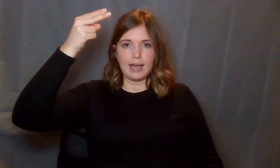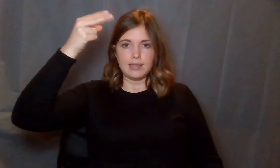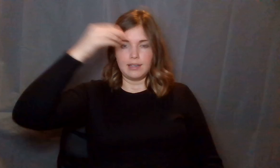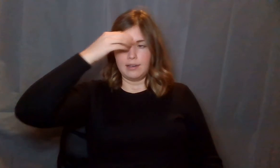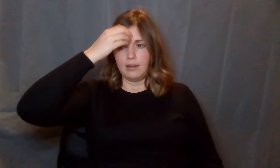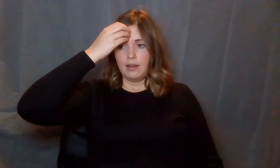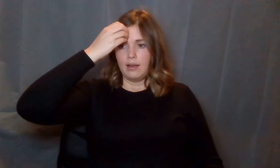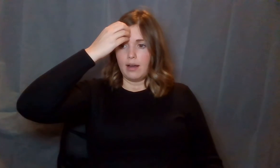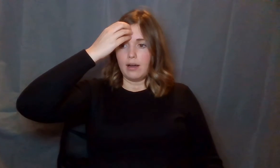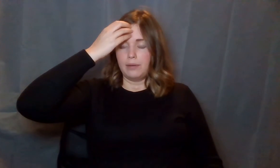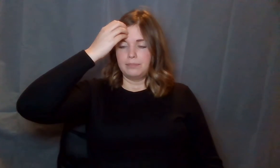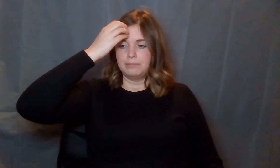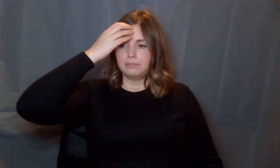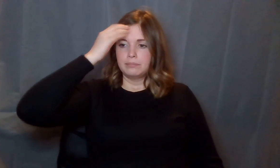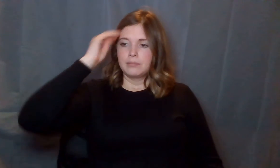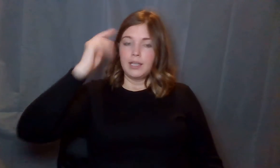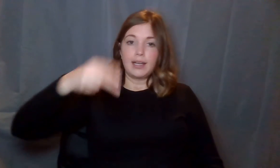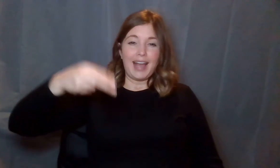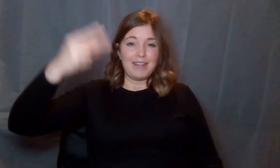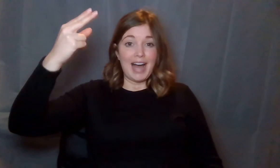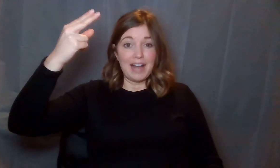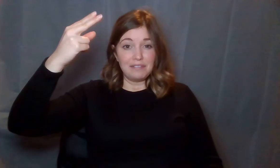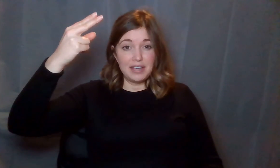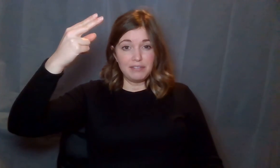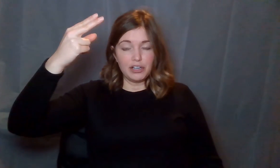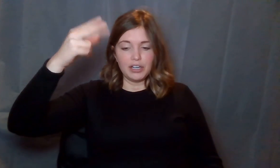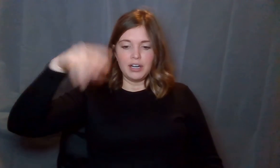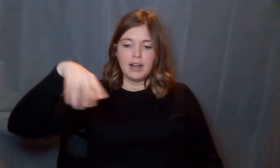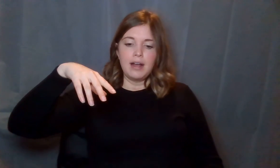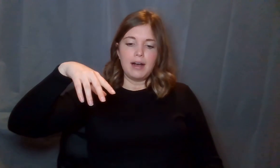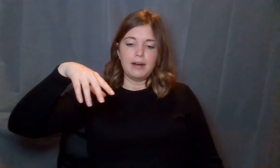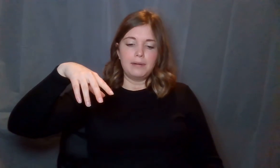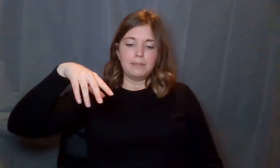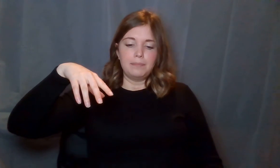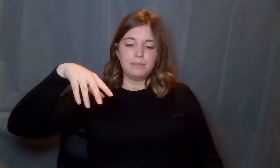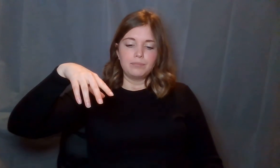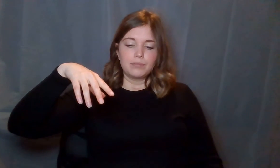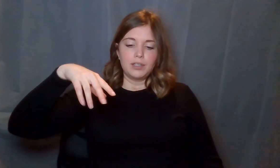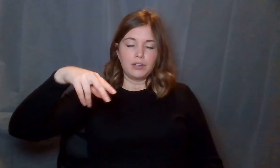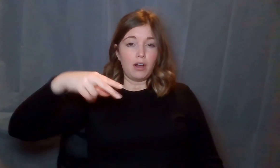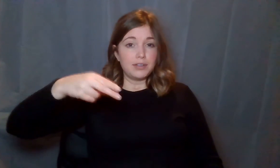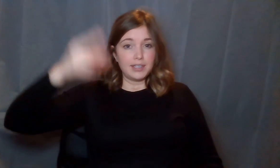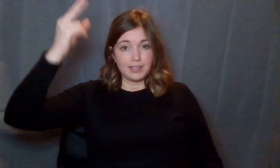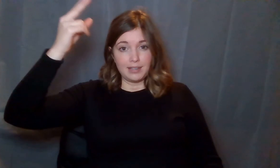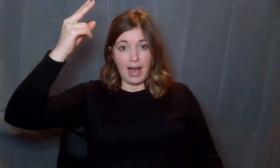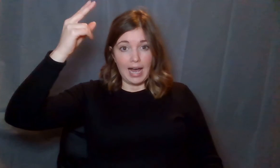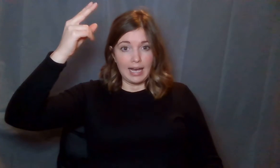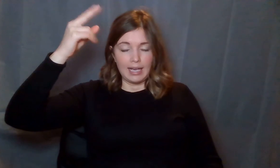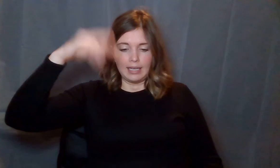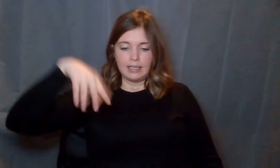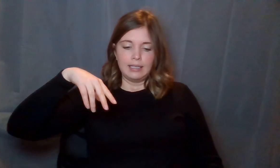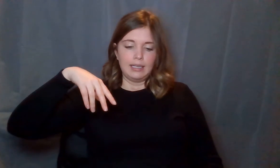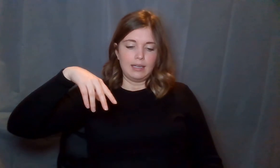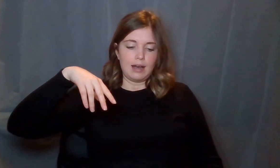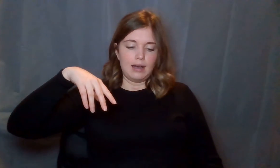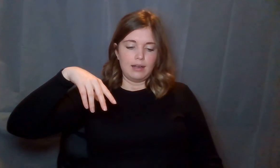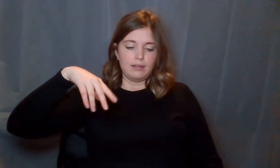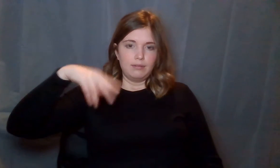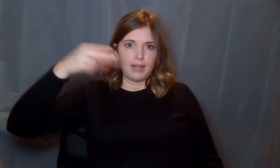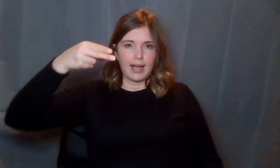as in, like I have a high fever, the cost is high, that